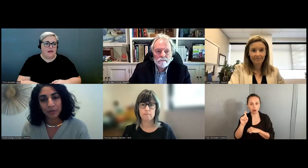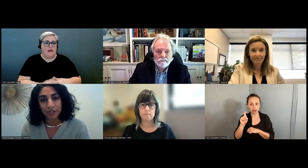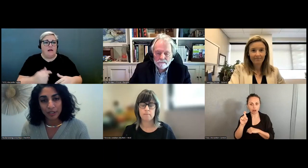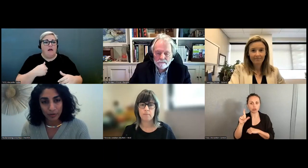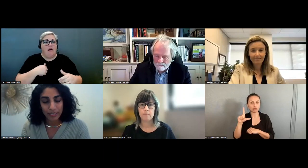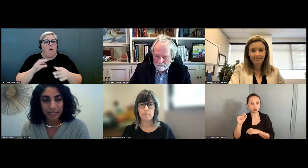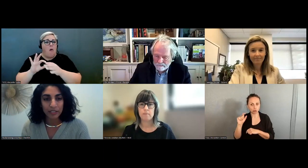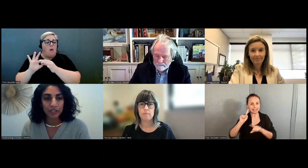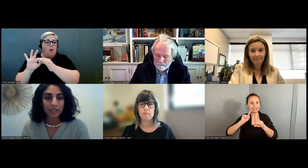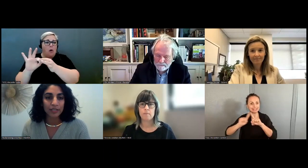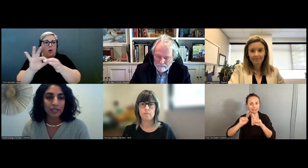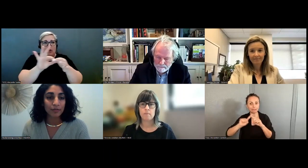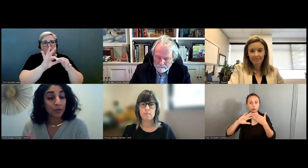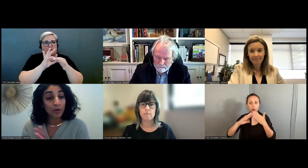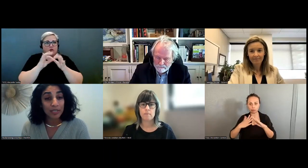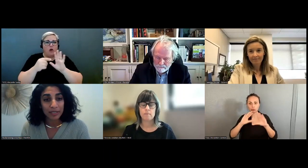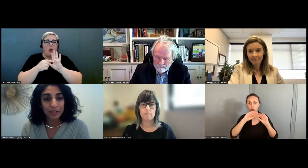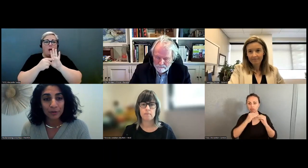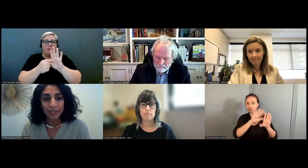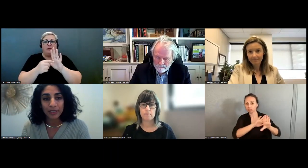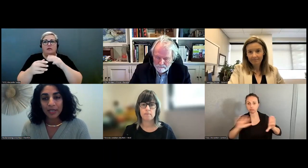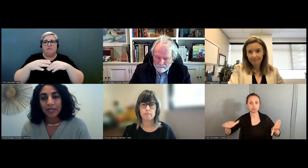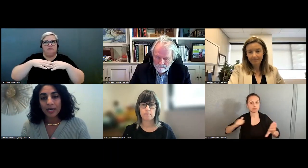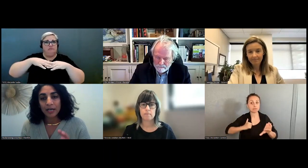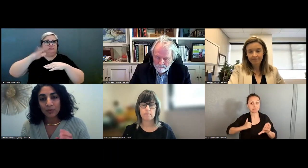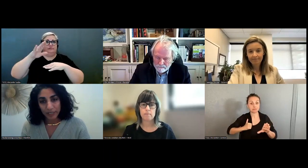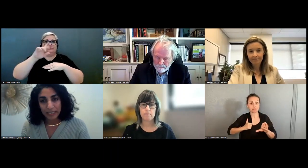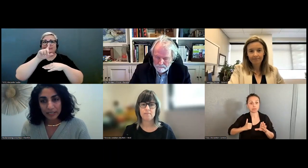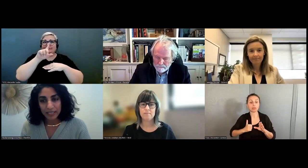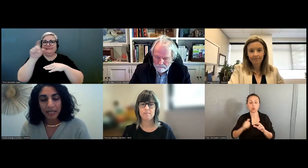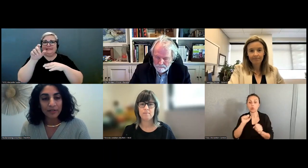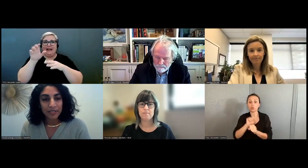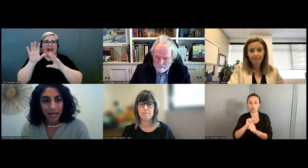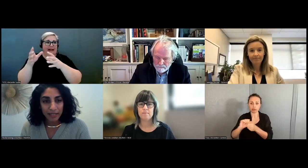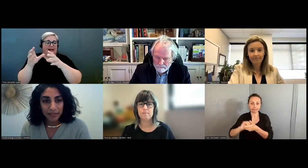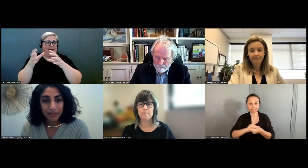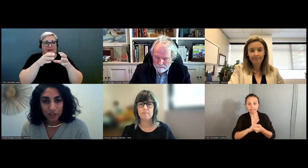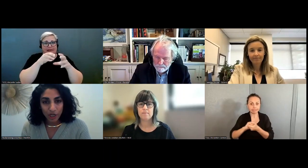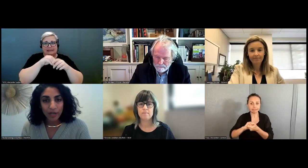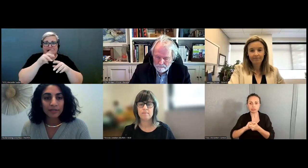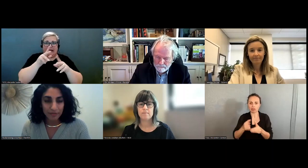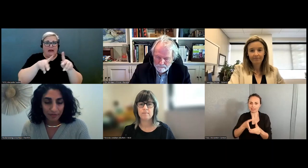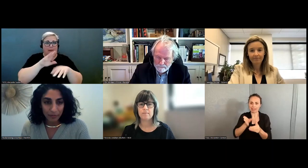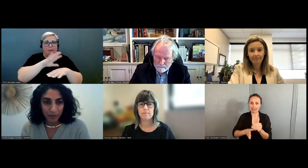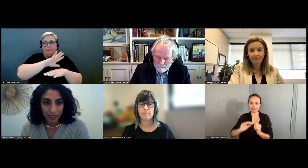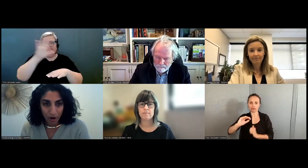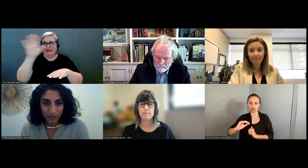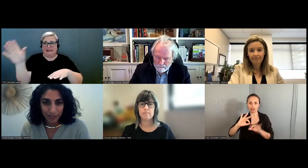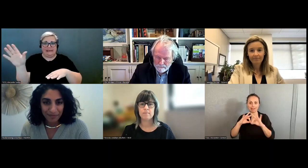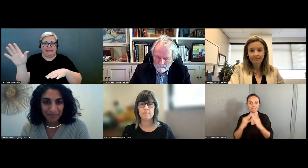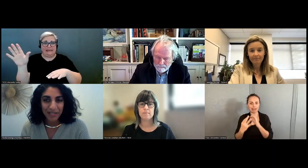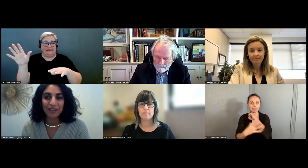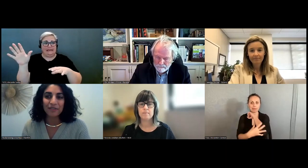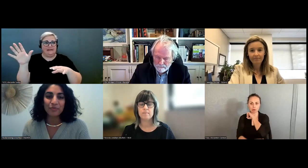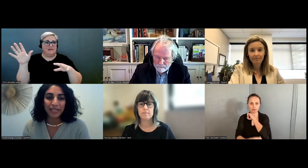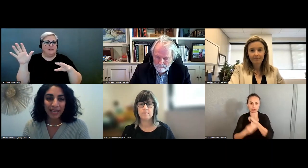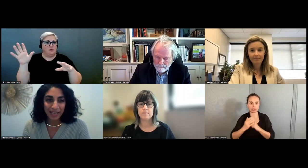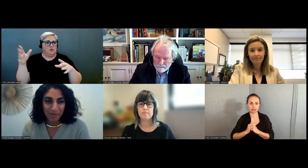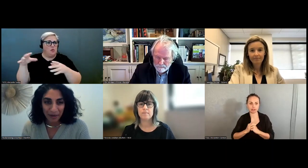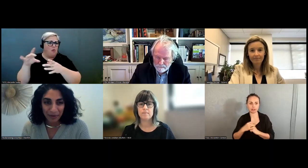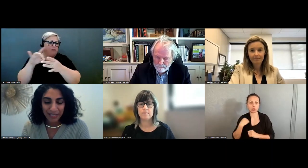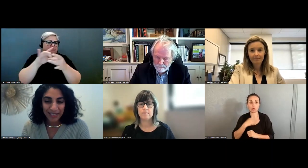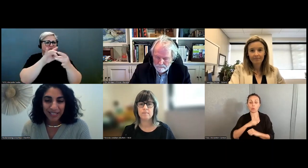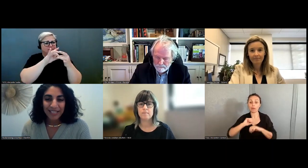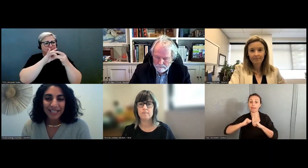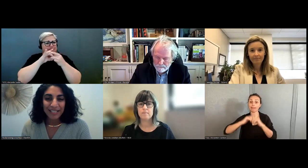120 community organizations from across the country working together to end child and family poverty. We